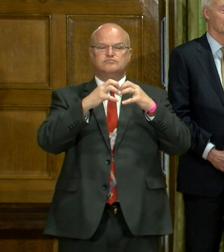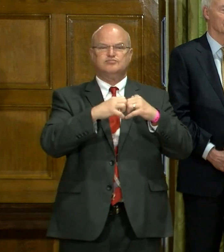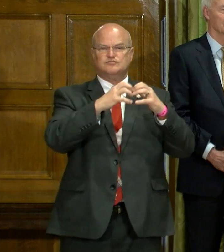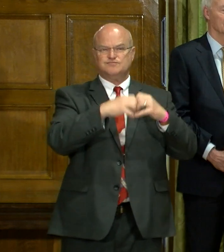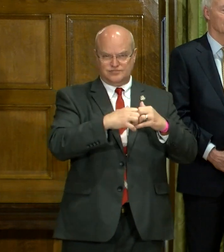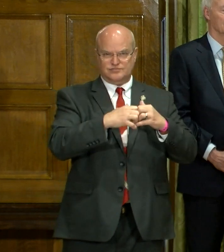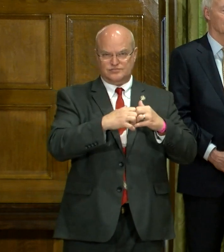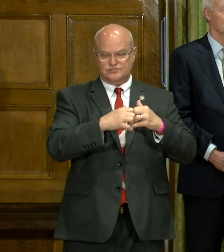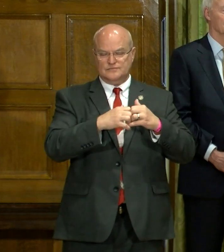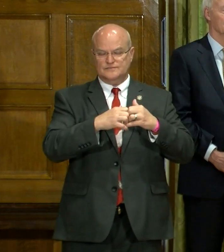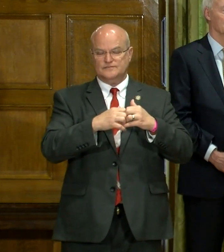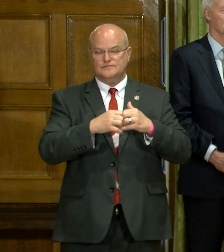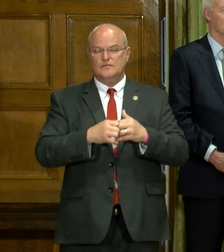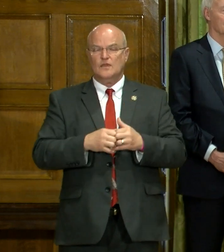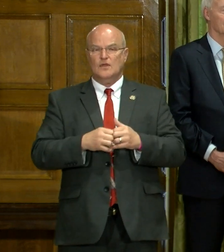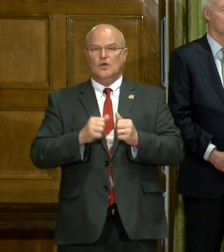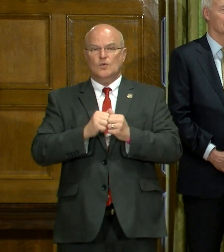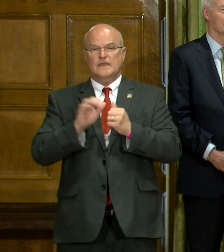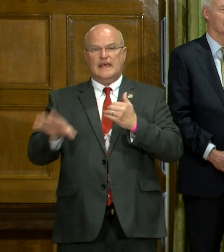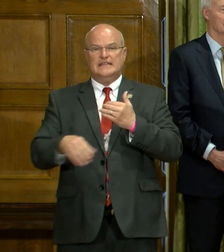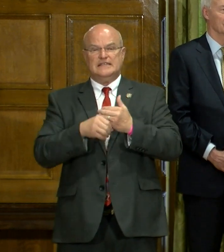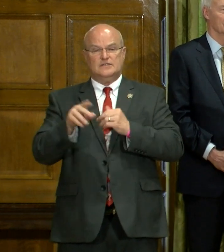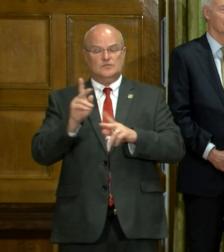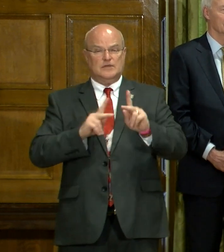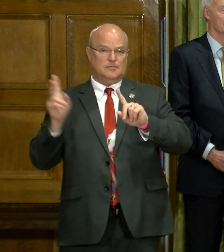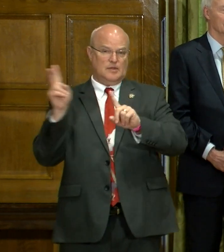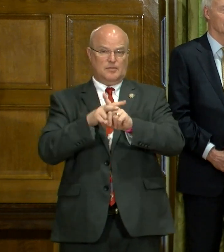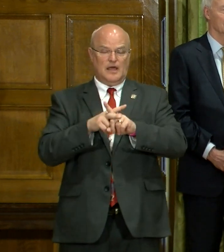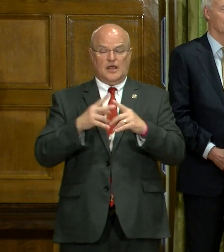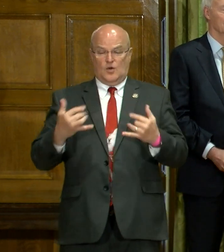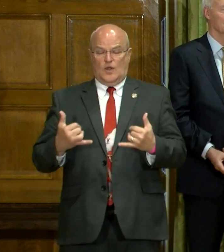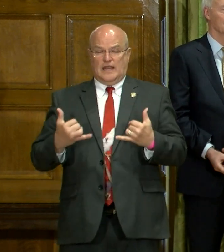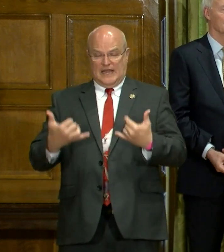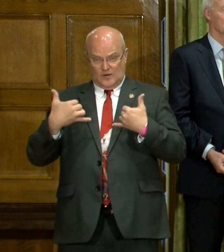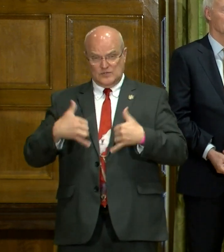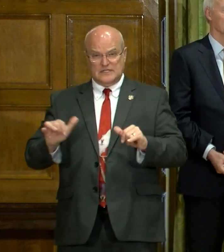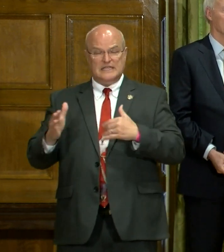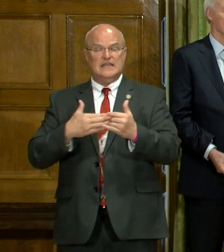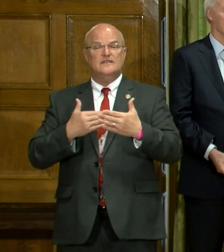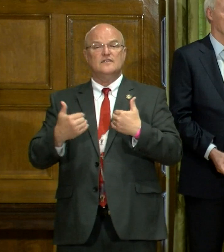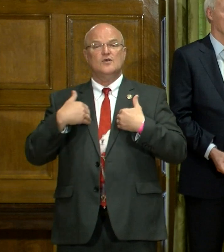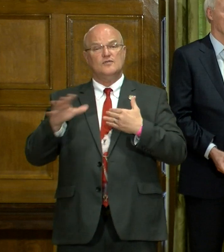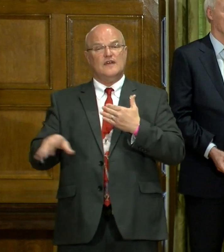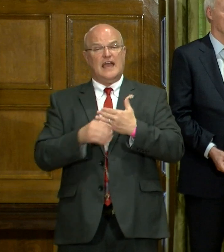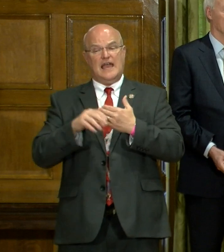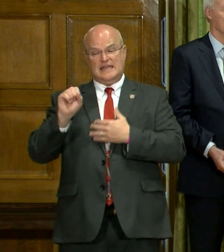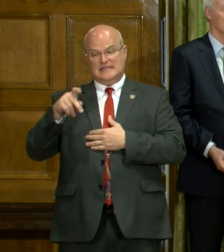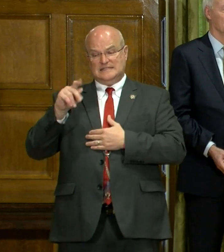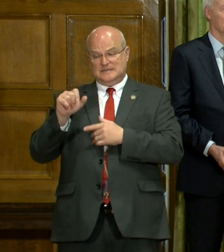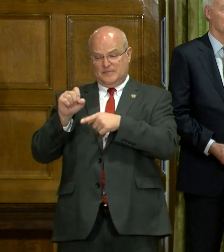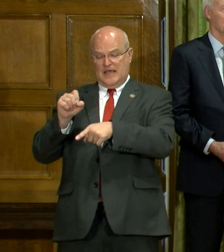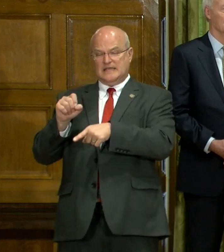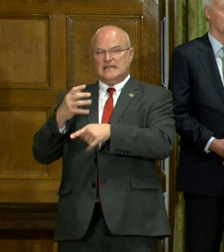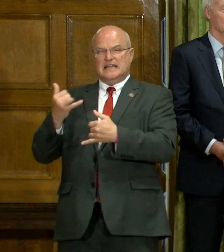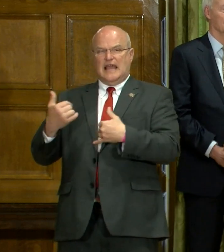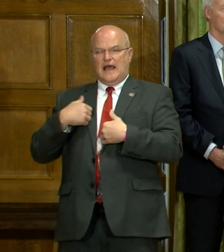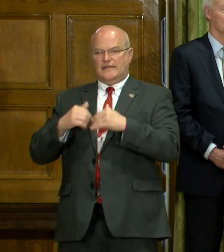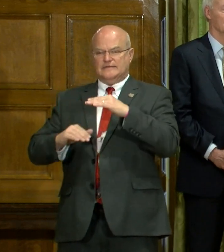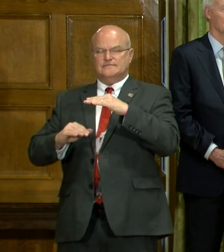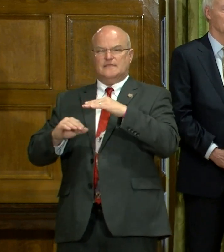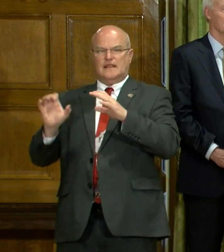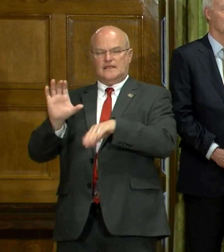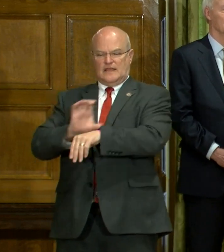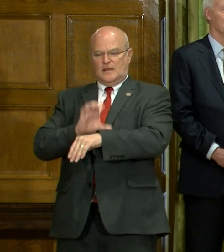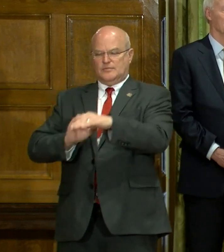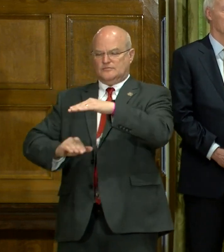happened with the additional capacity. Right now we're currently still, even though we've added space to it, we're running up against a capacity